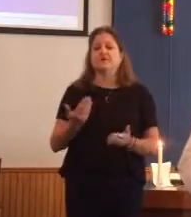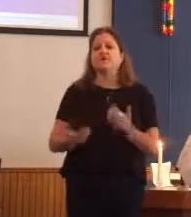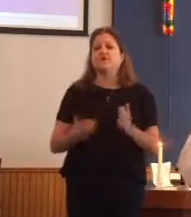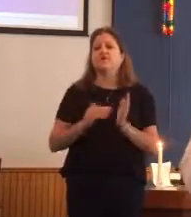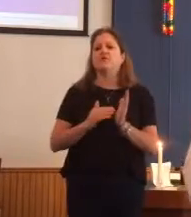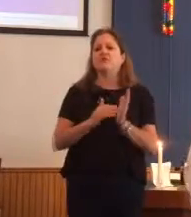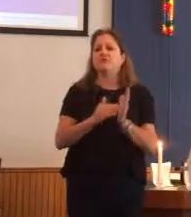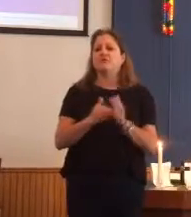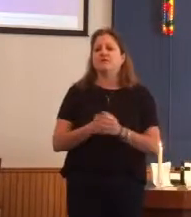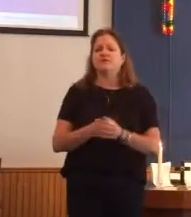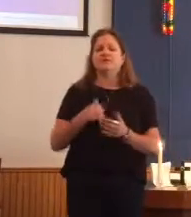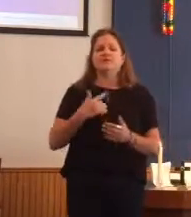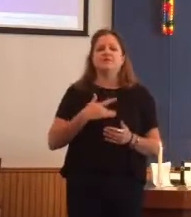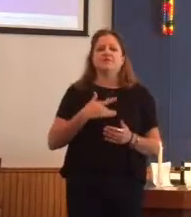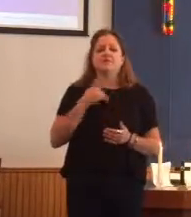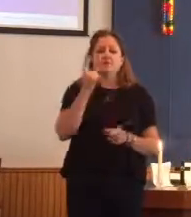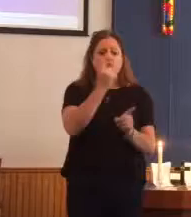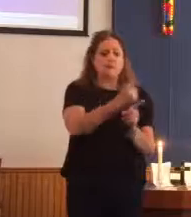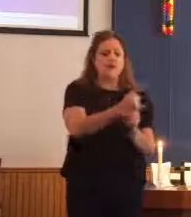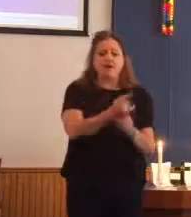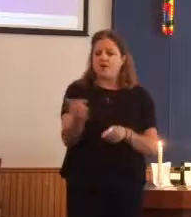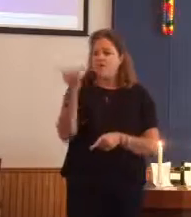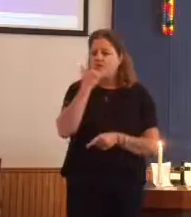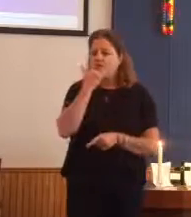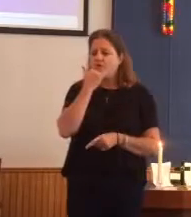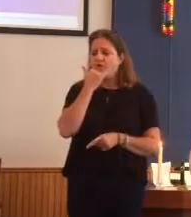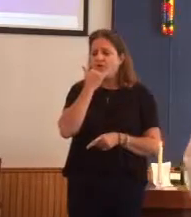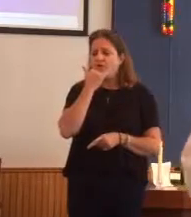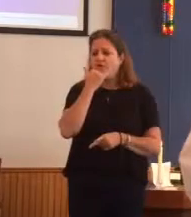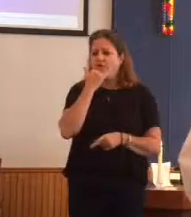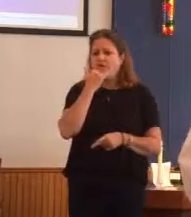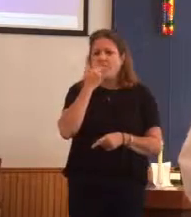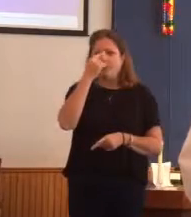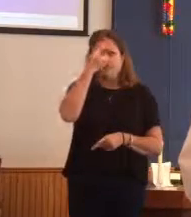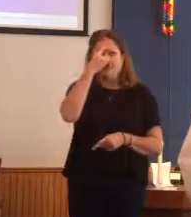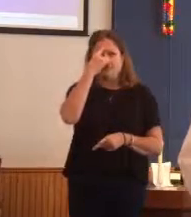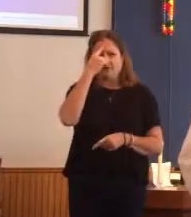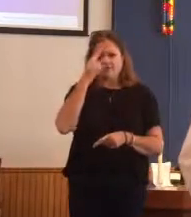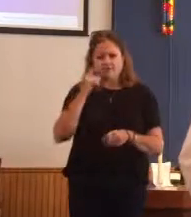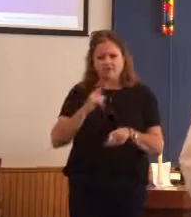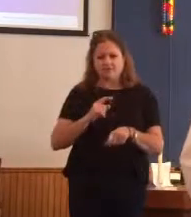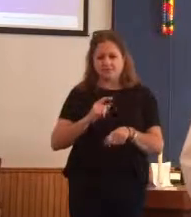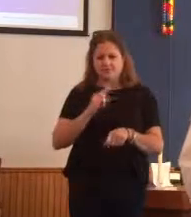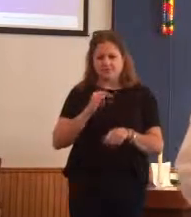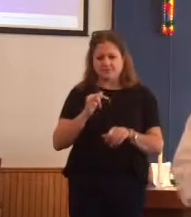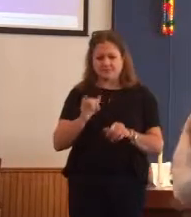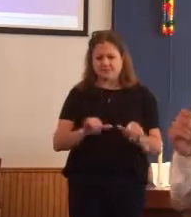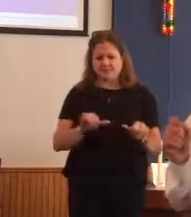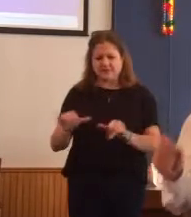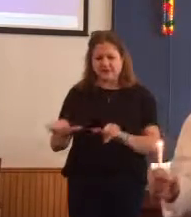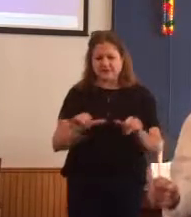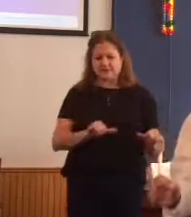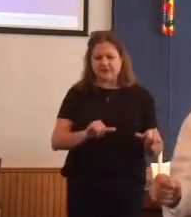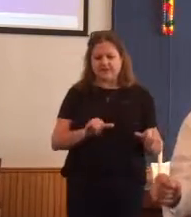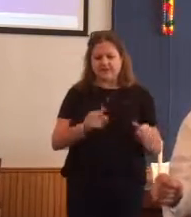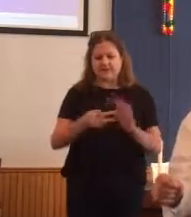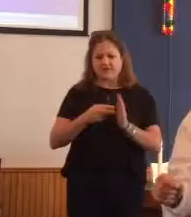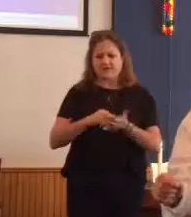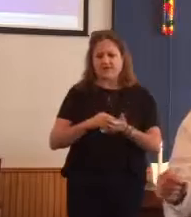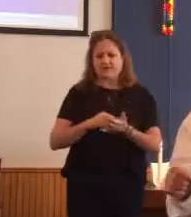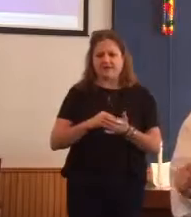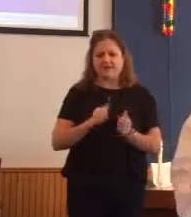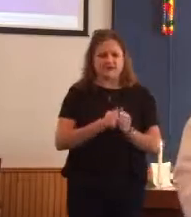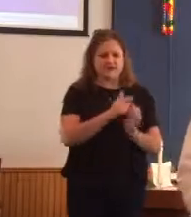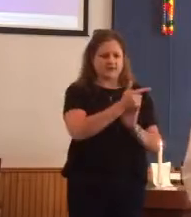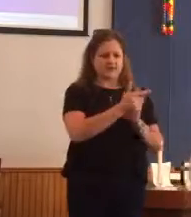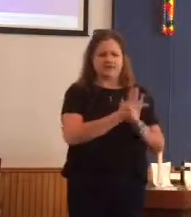we think about right and wrong as being totally synonymous with legal and illegal.